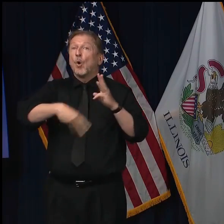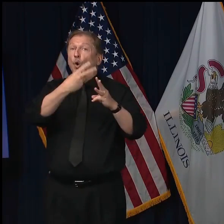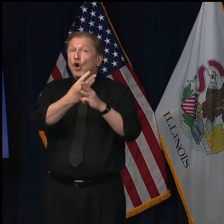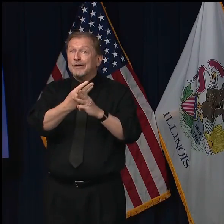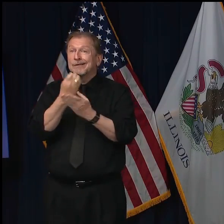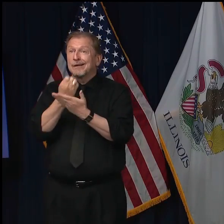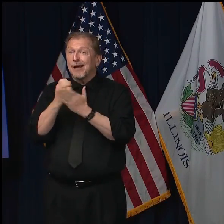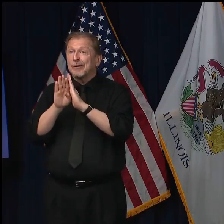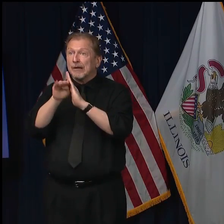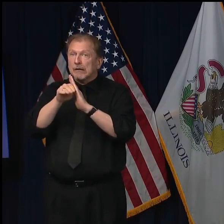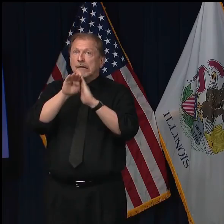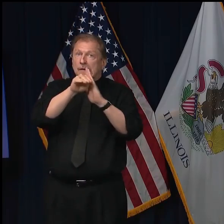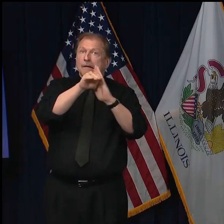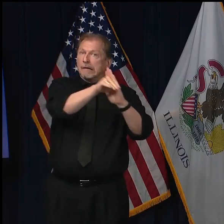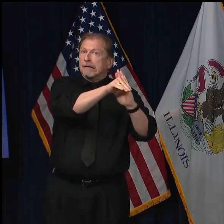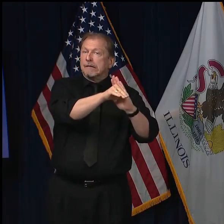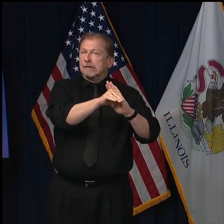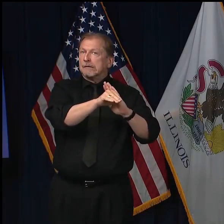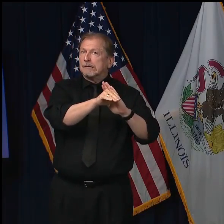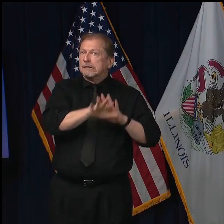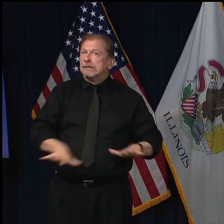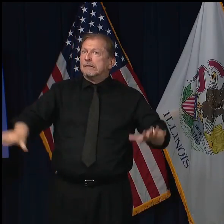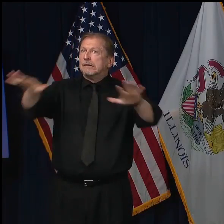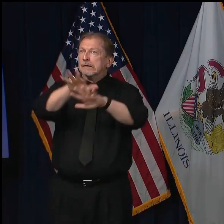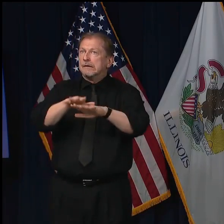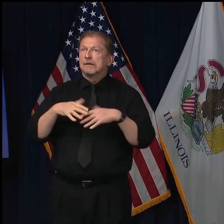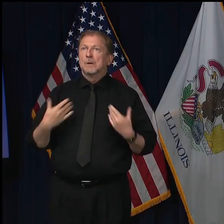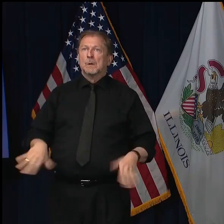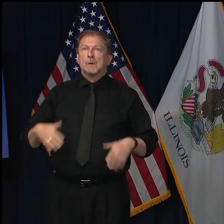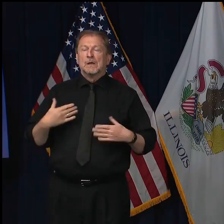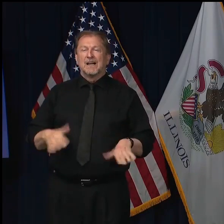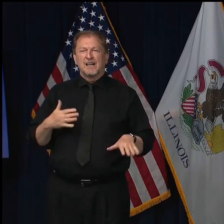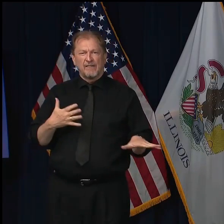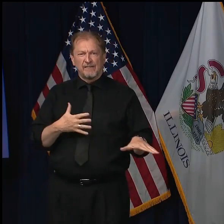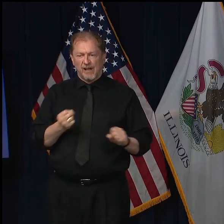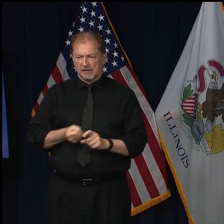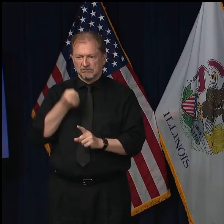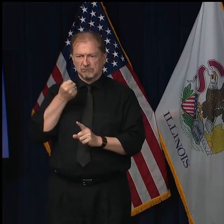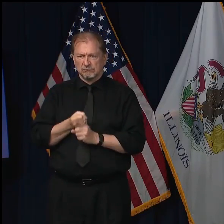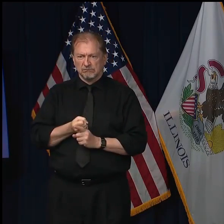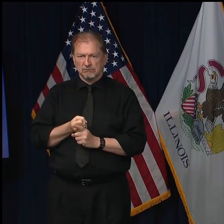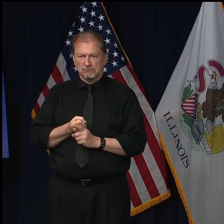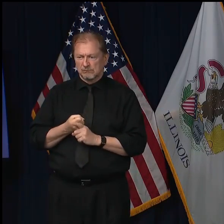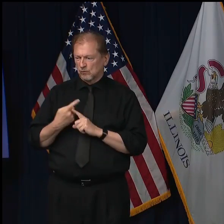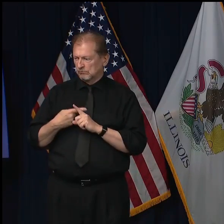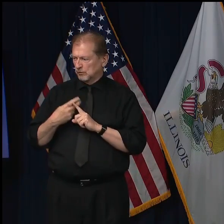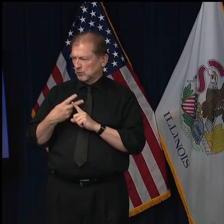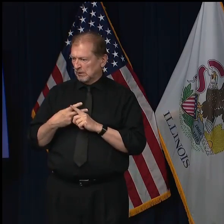swiftness and immediacy of its economic impact has never been seen before.